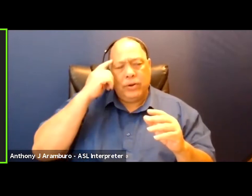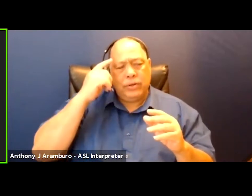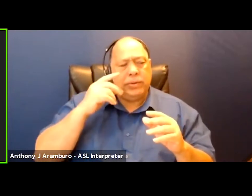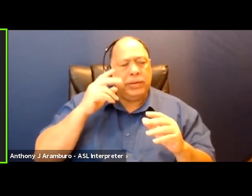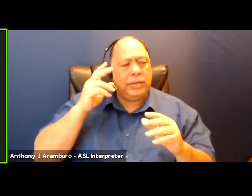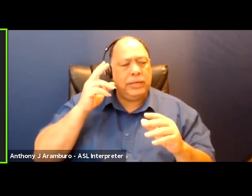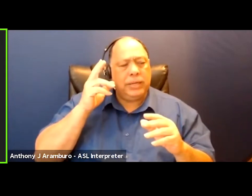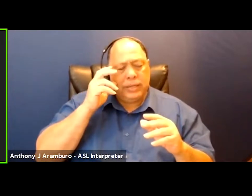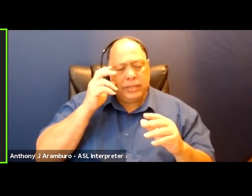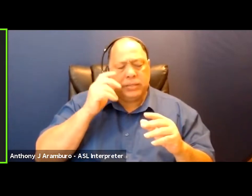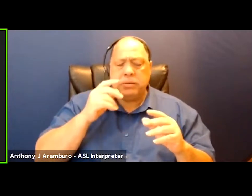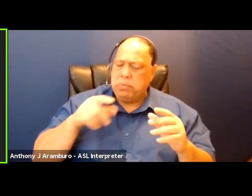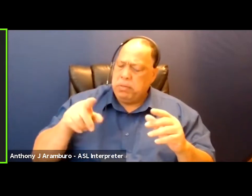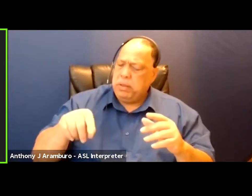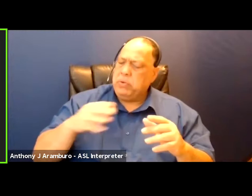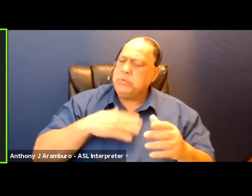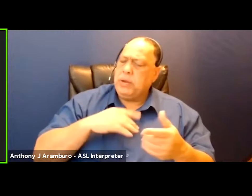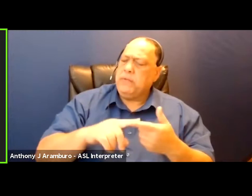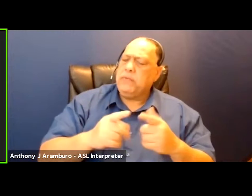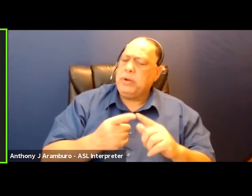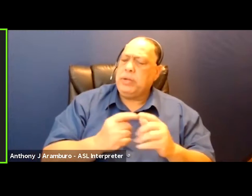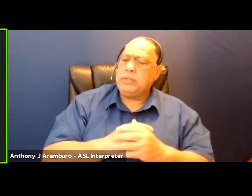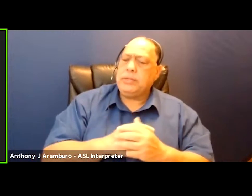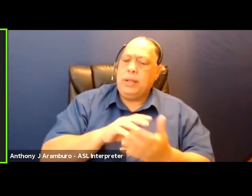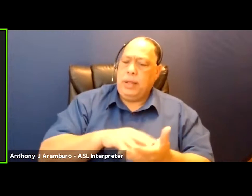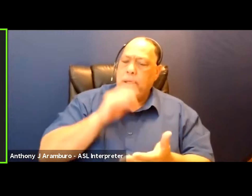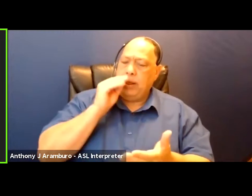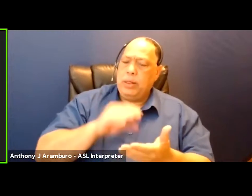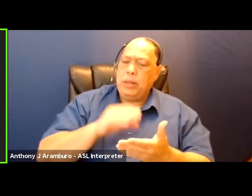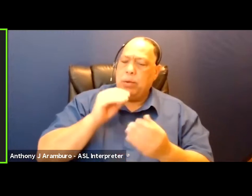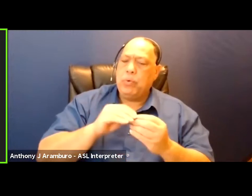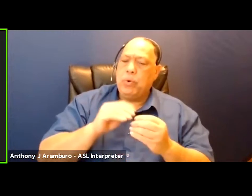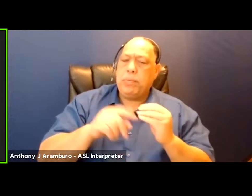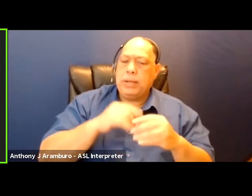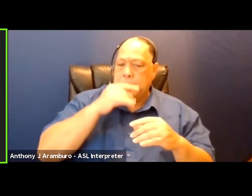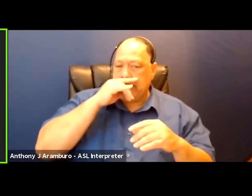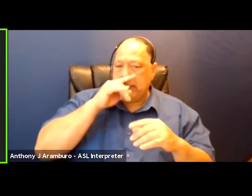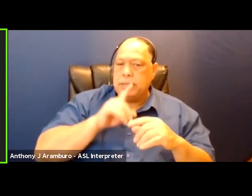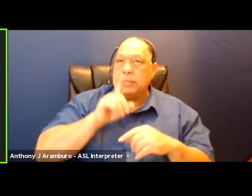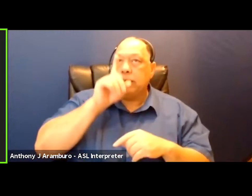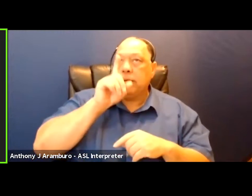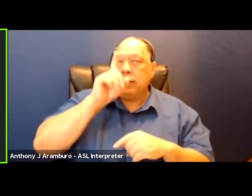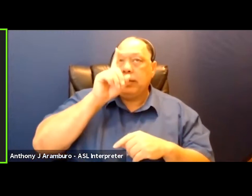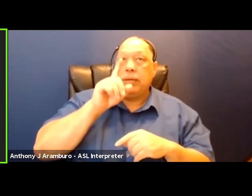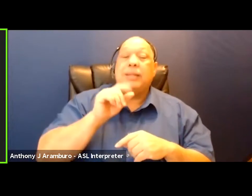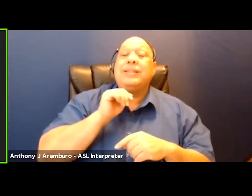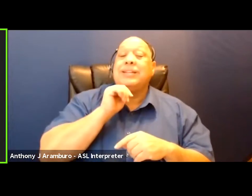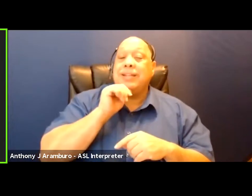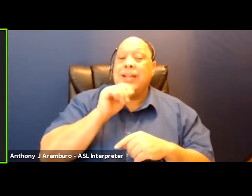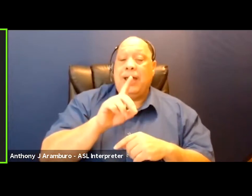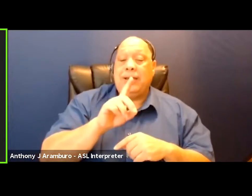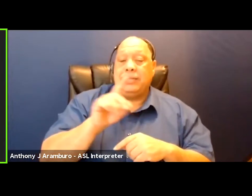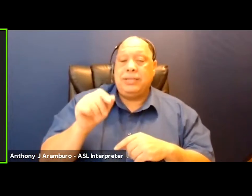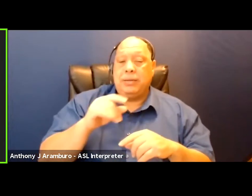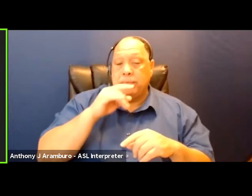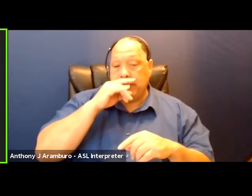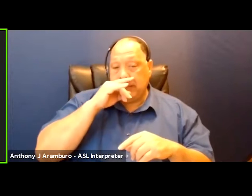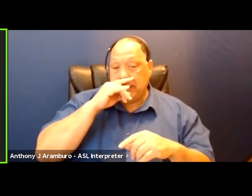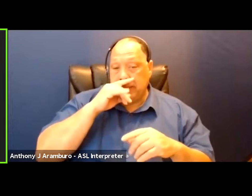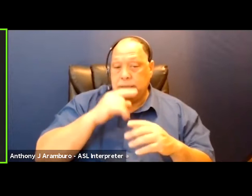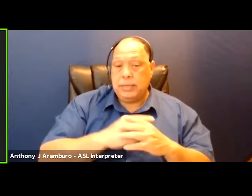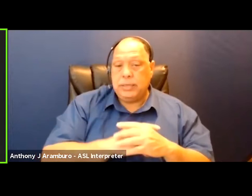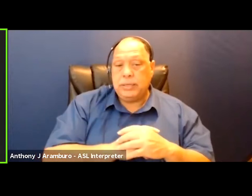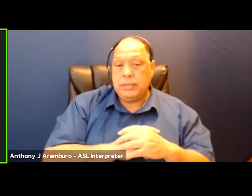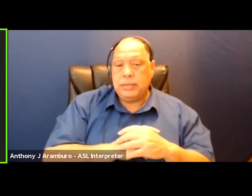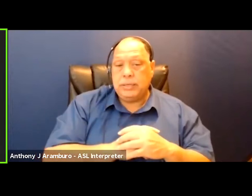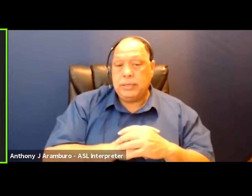friends. I soon learned more about the kids upstairs, which is what we called the non-disabled kids who went to school with us.